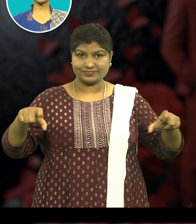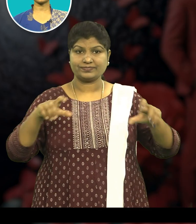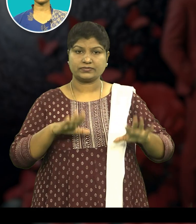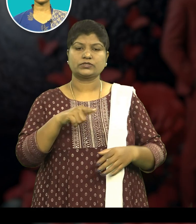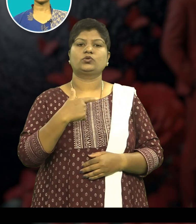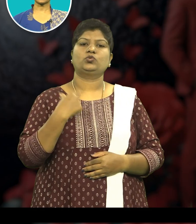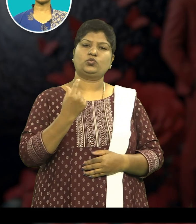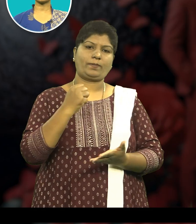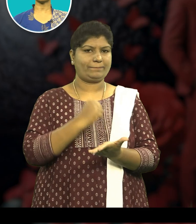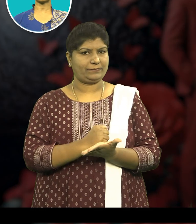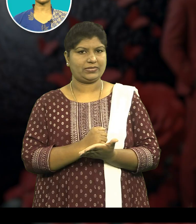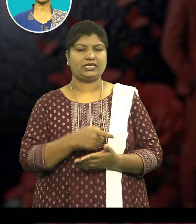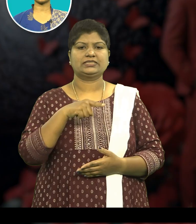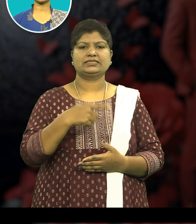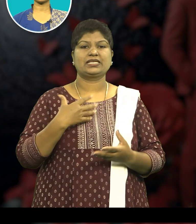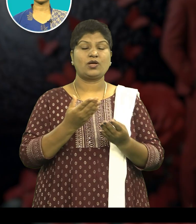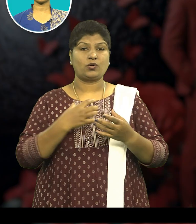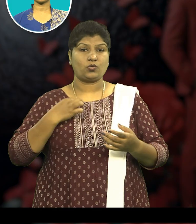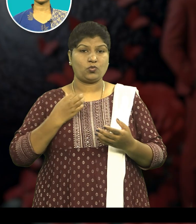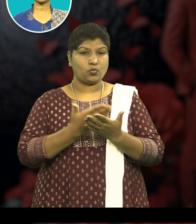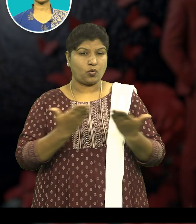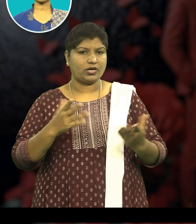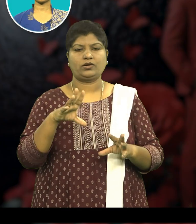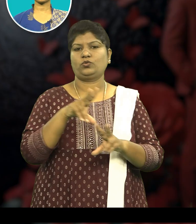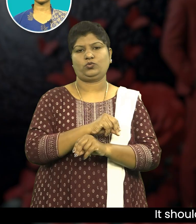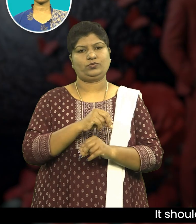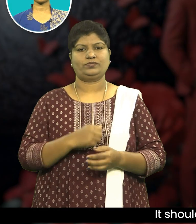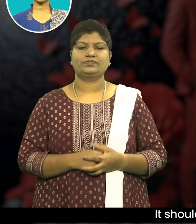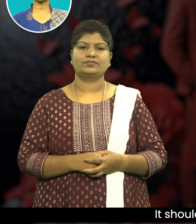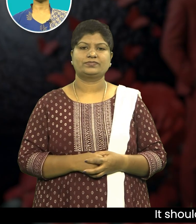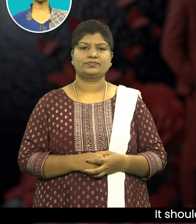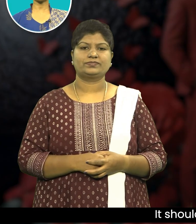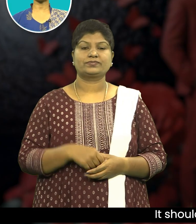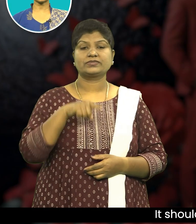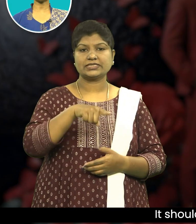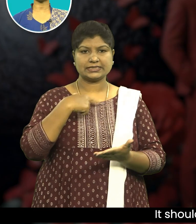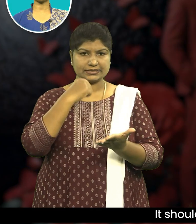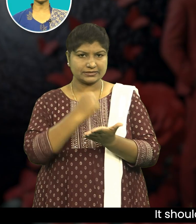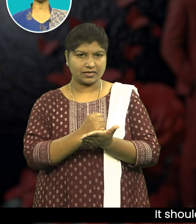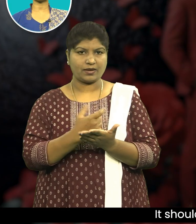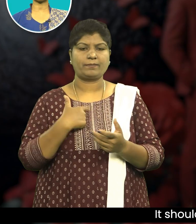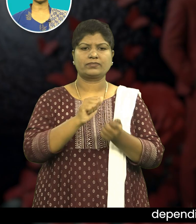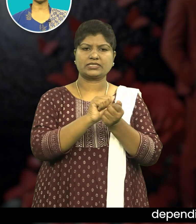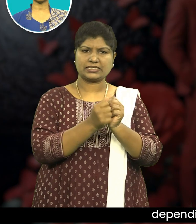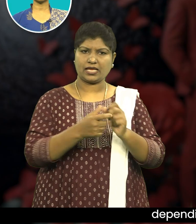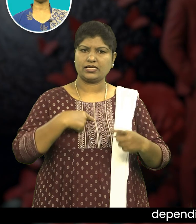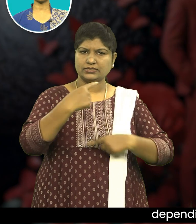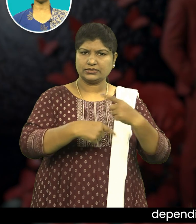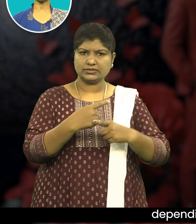tampons rather than cloth. It should be changed